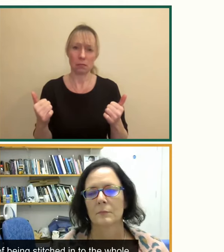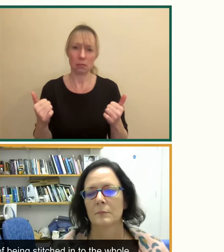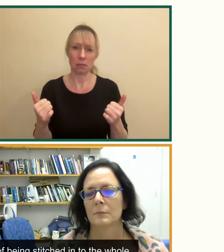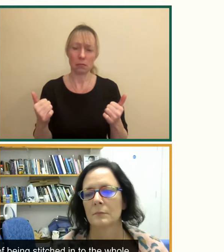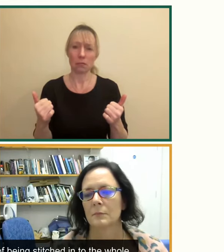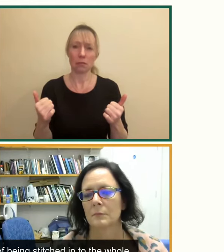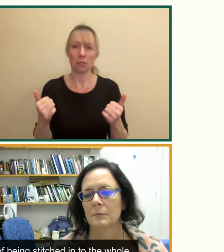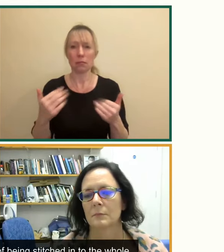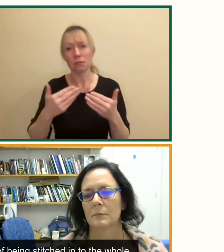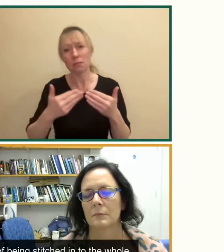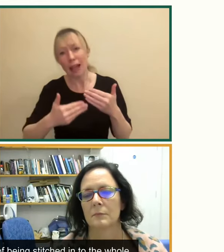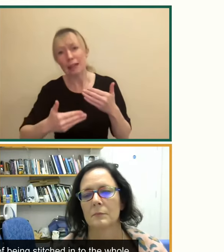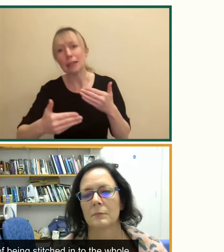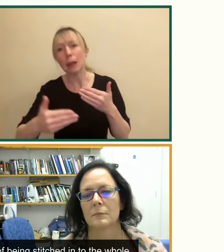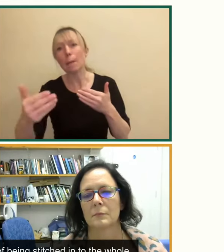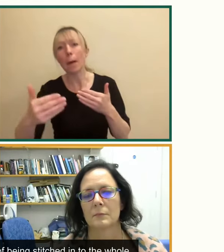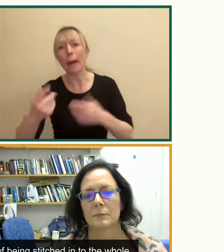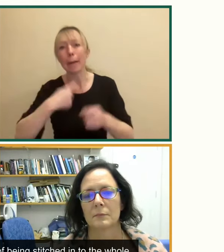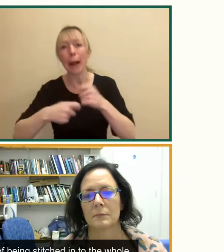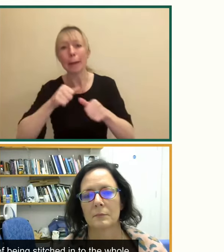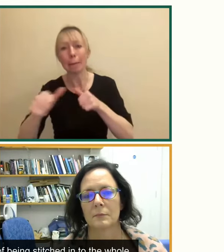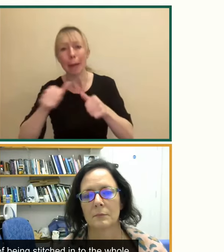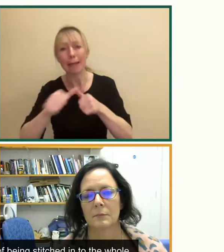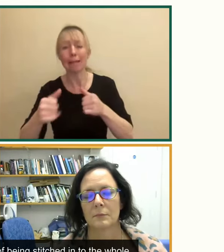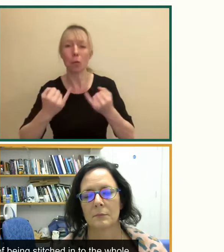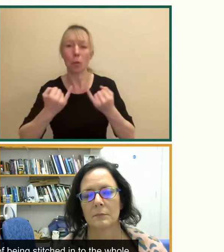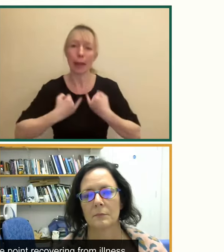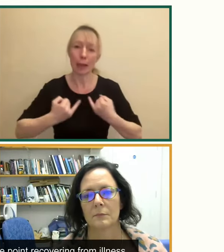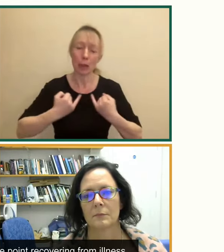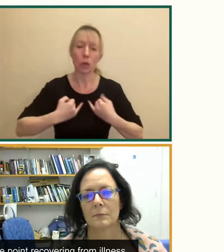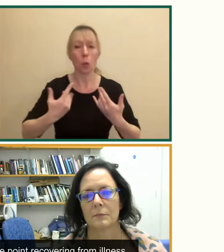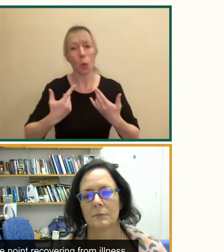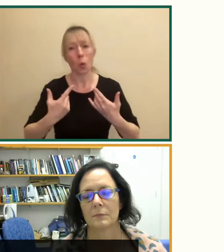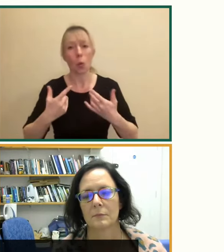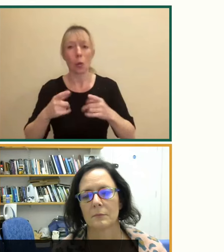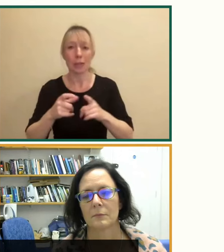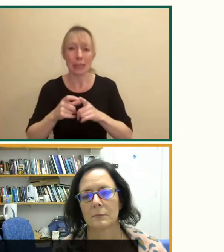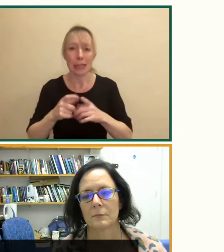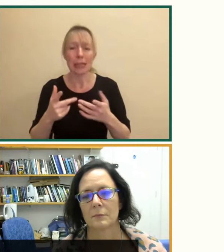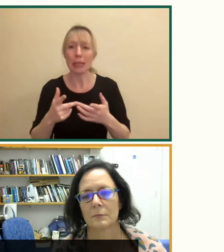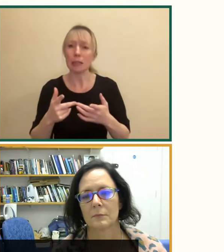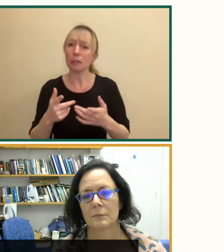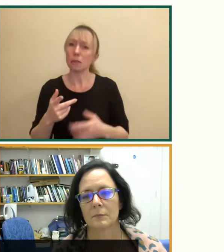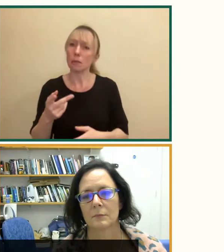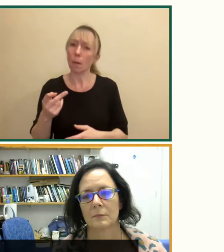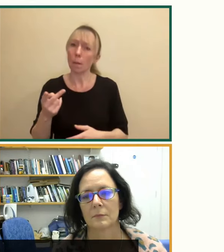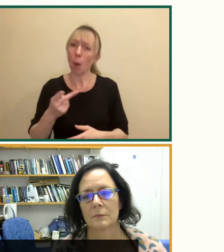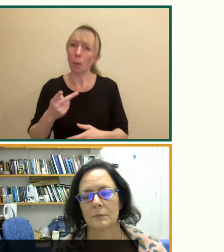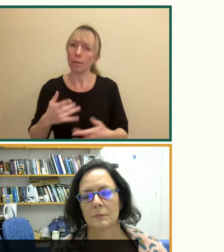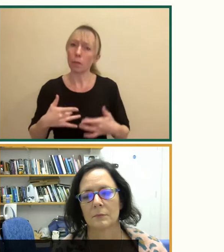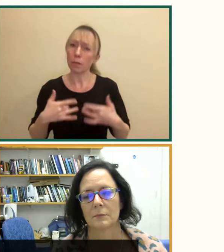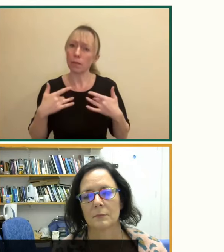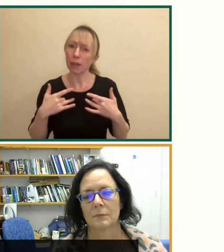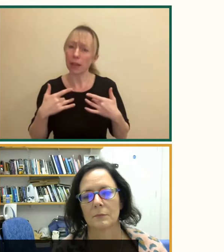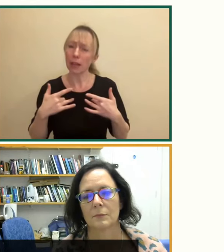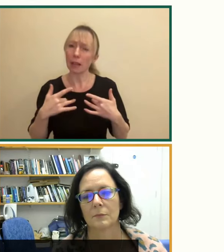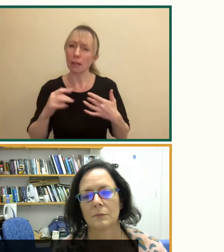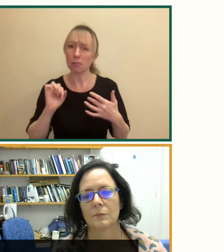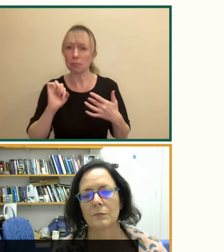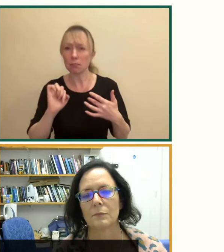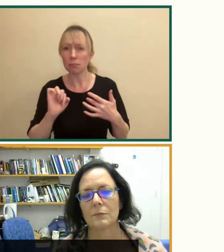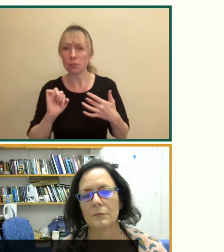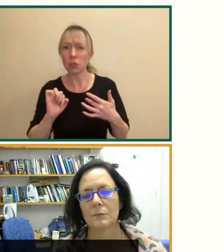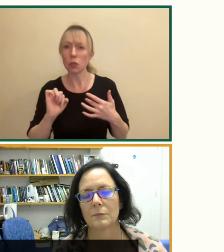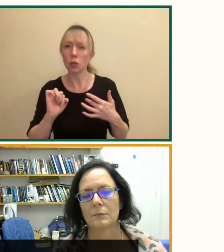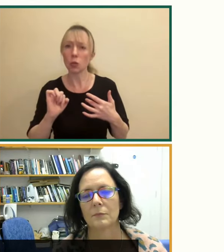at some point recovering from illness or disease. Do you feel, both of you, in your